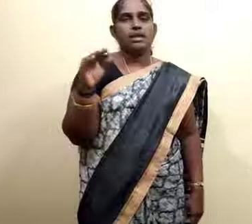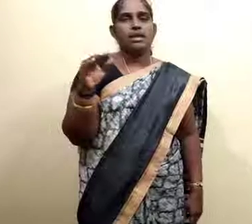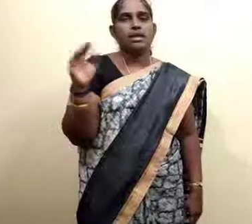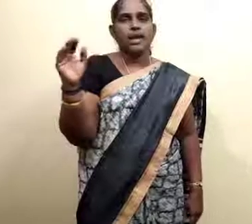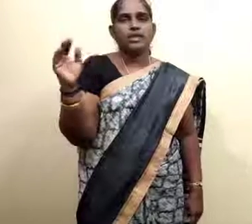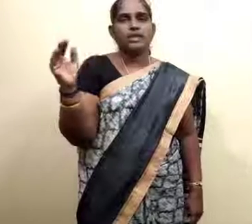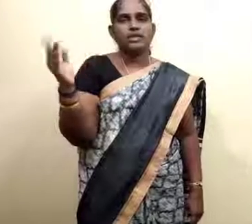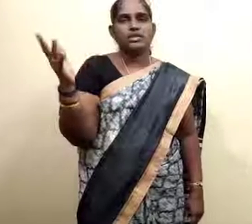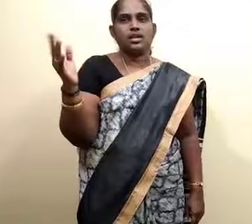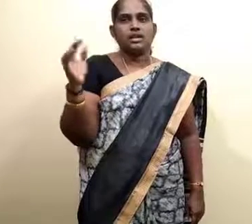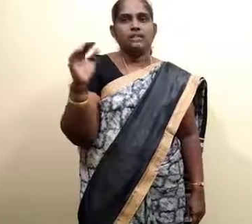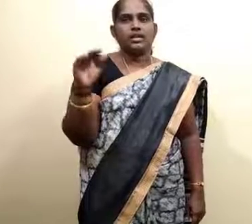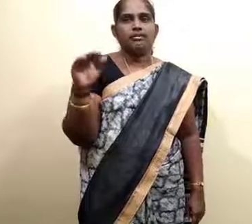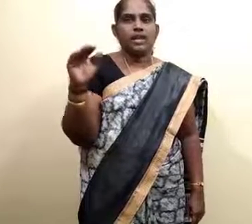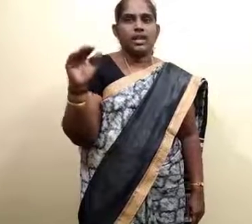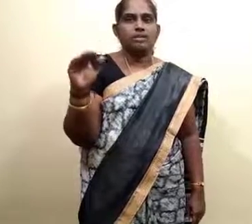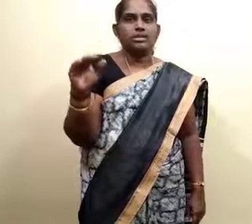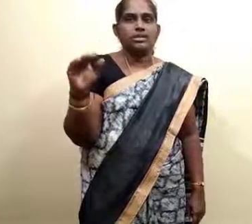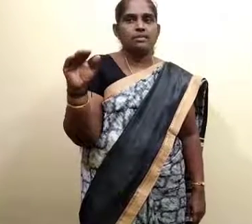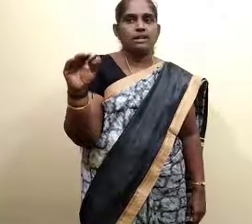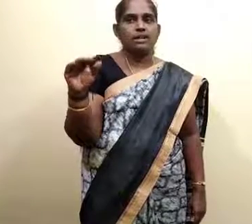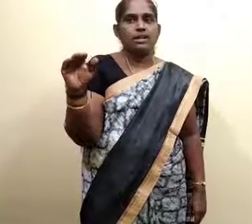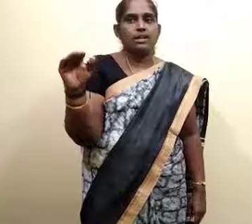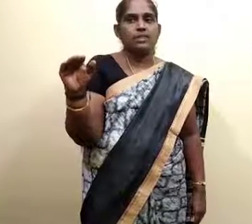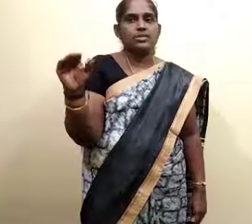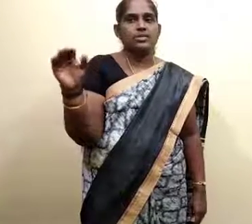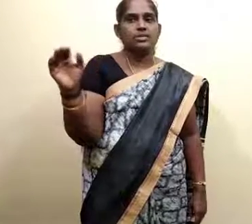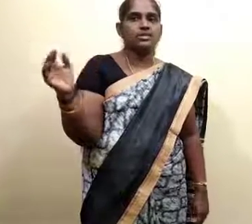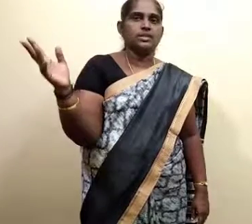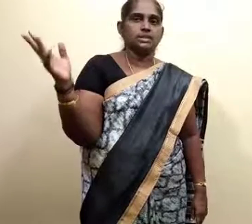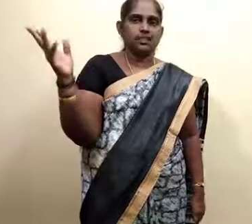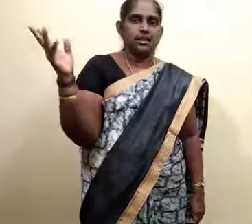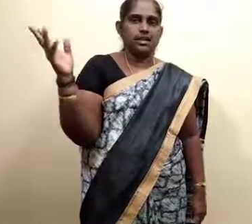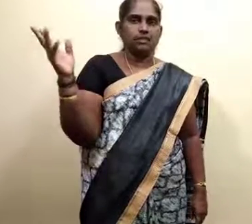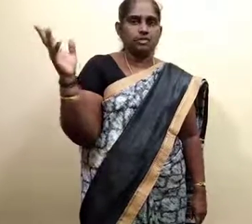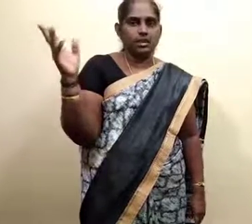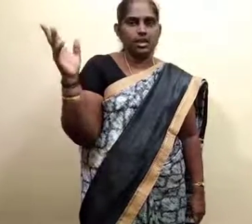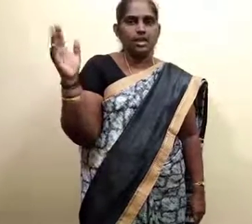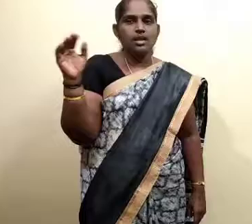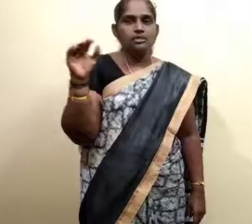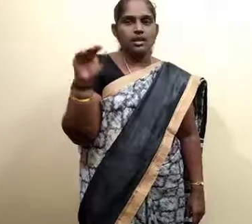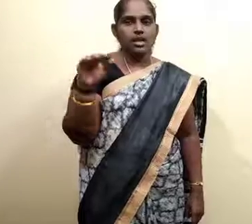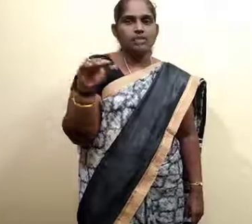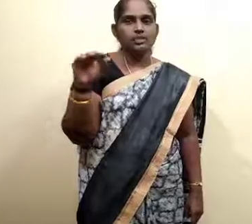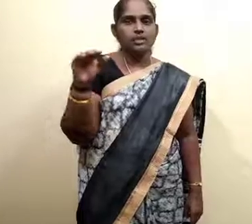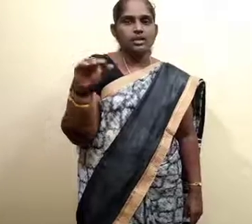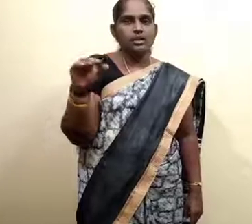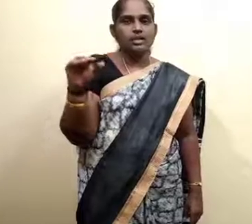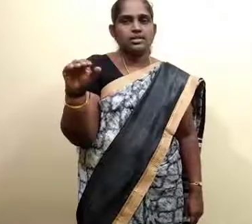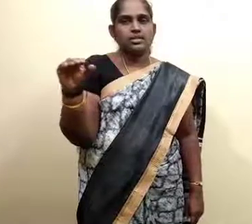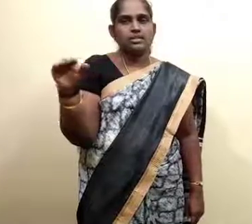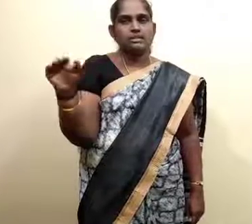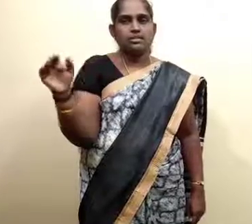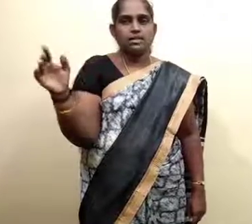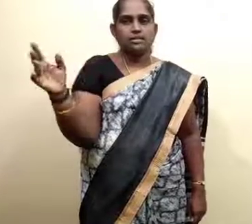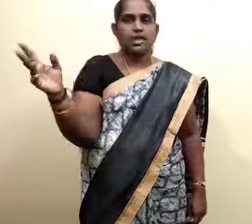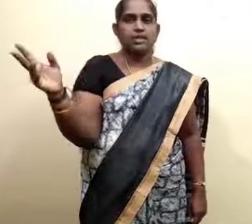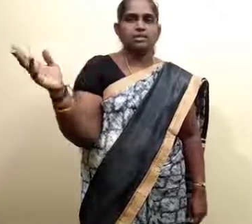were the famous chemical industries of Germany. Okay, famous chemical industries of Germany.